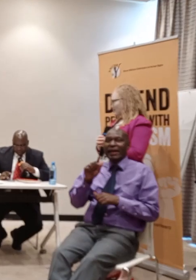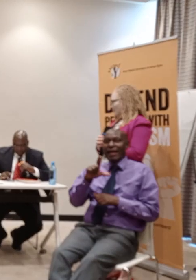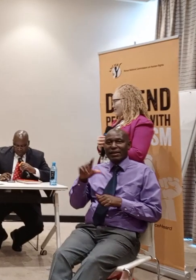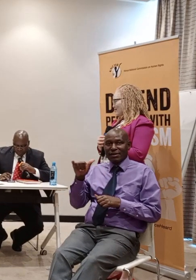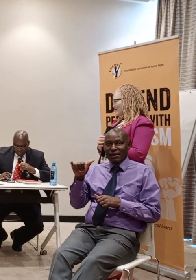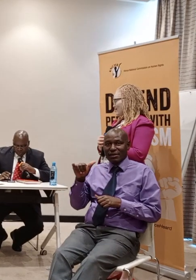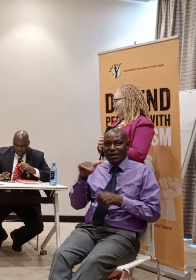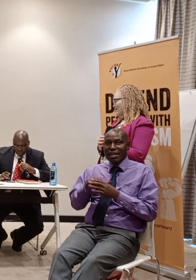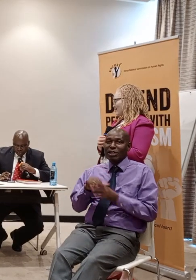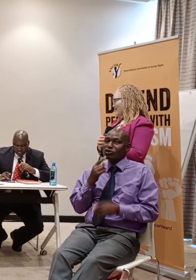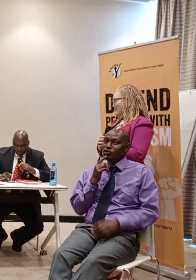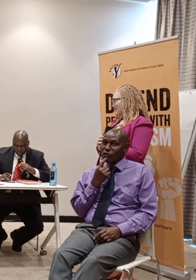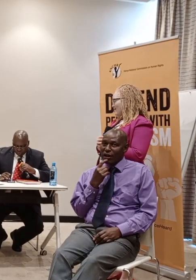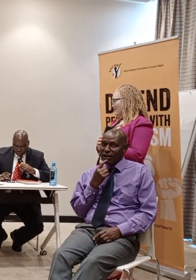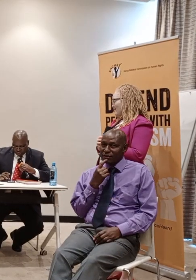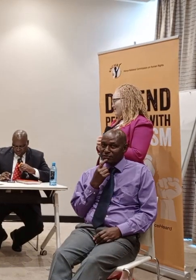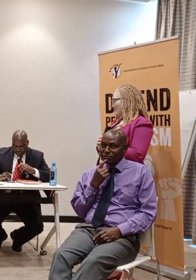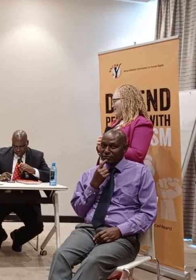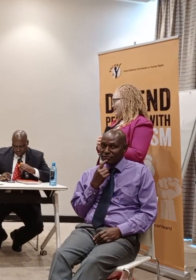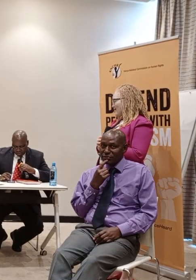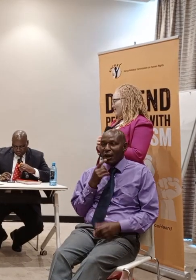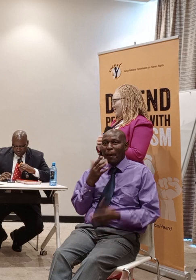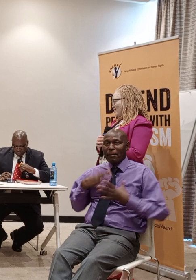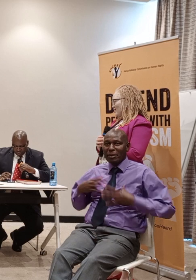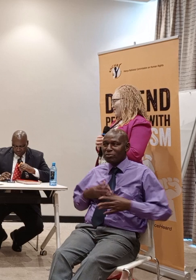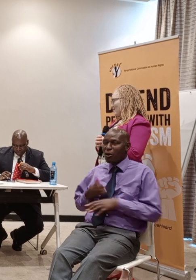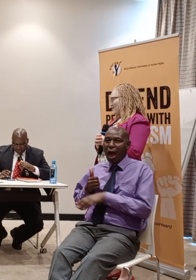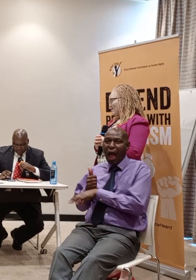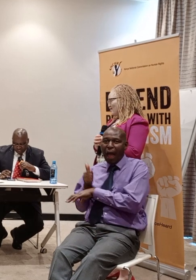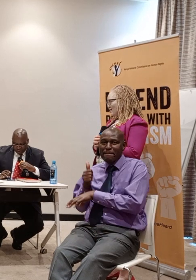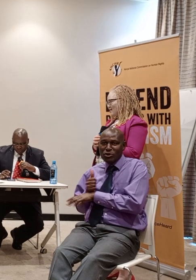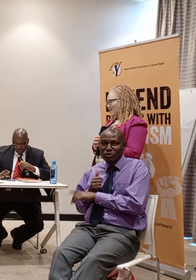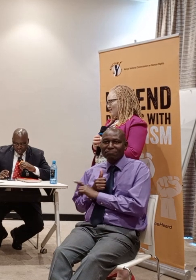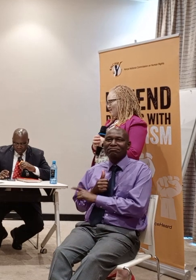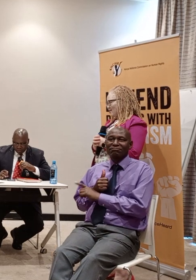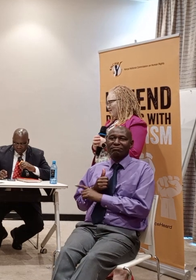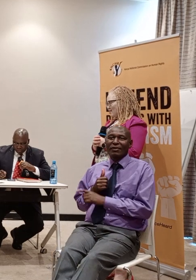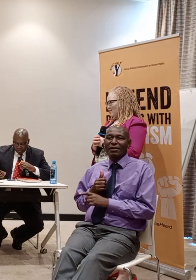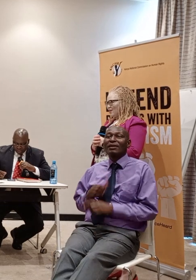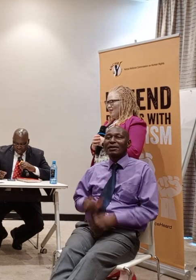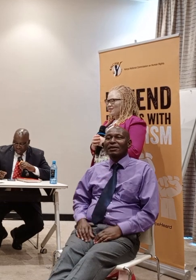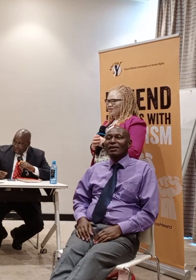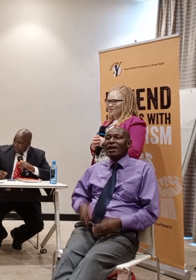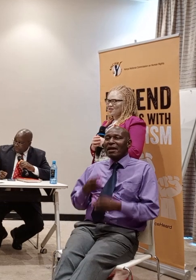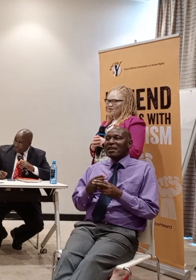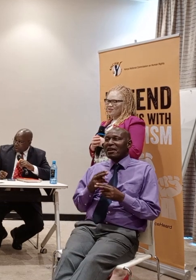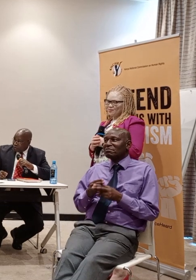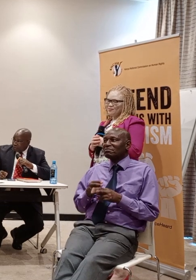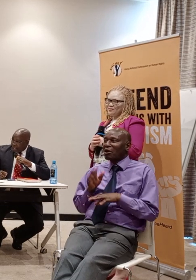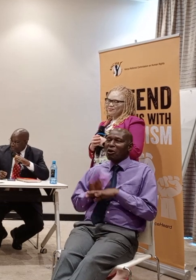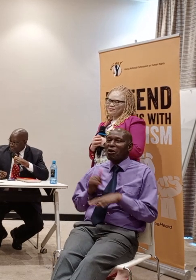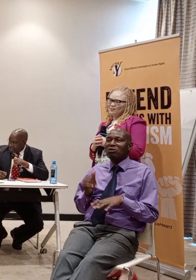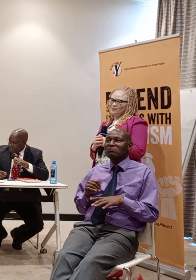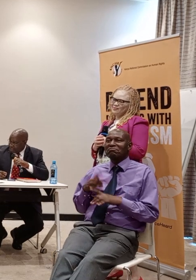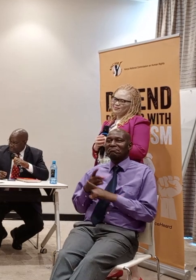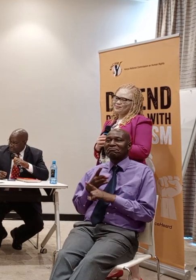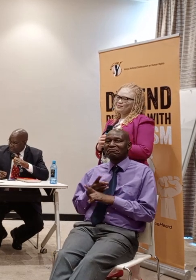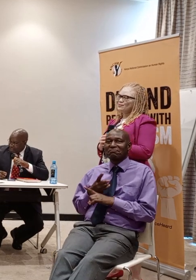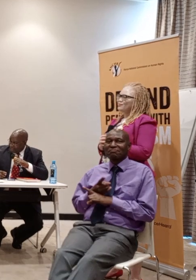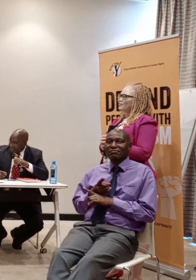And you actually called names, which was very unfortunate, and this was coming from a member of Parliament.